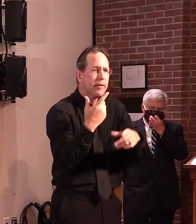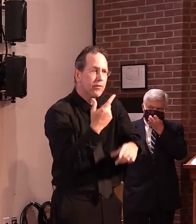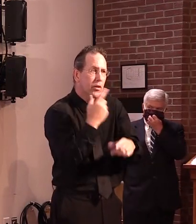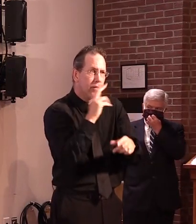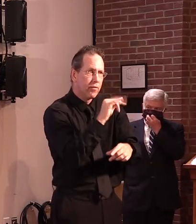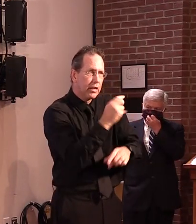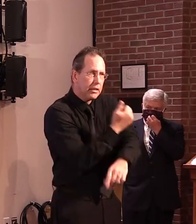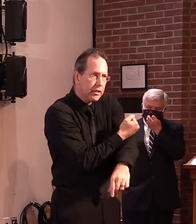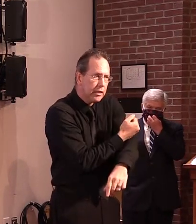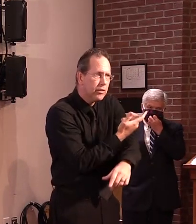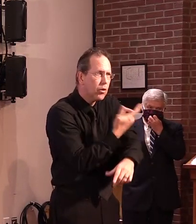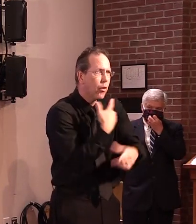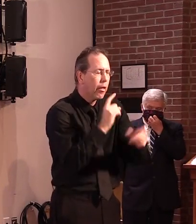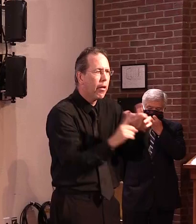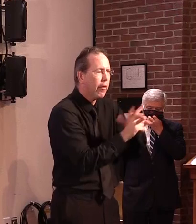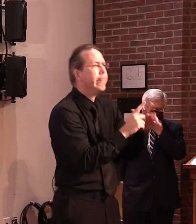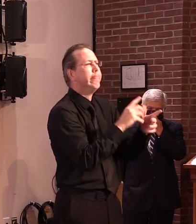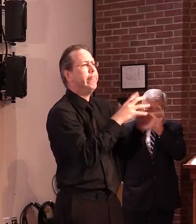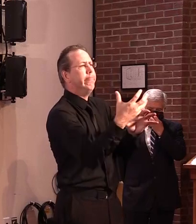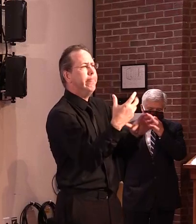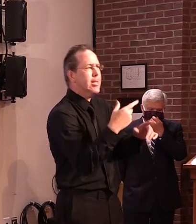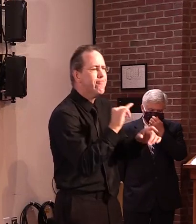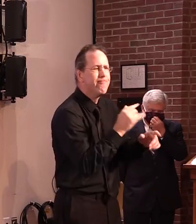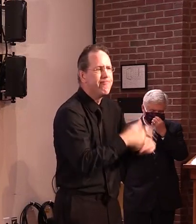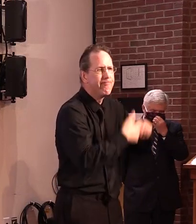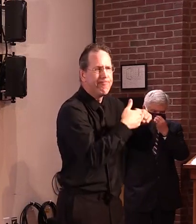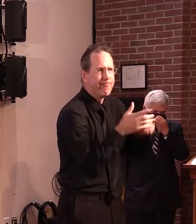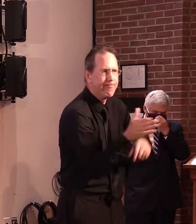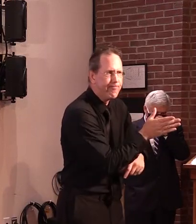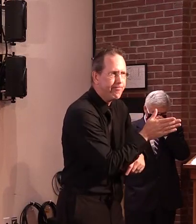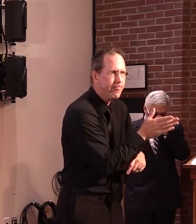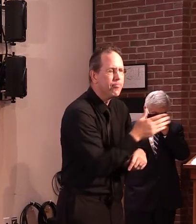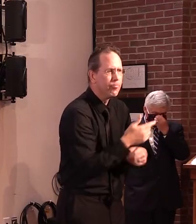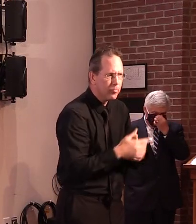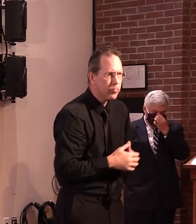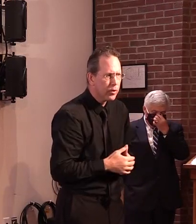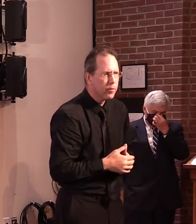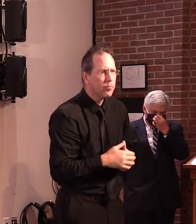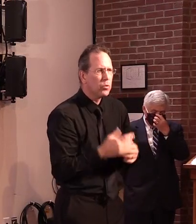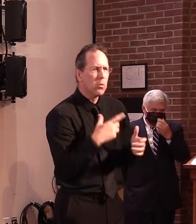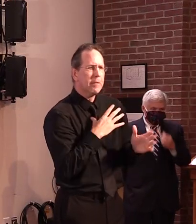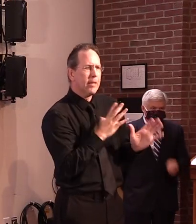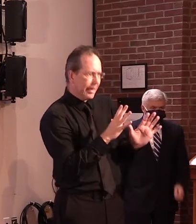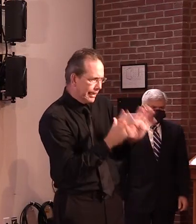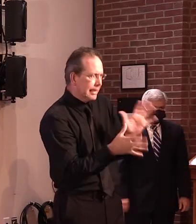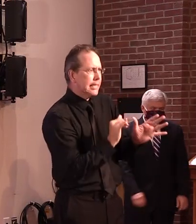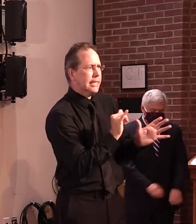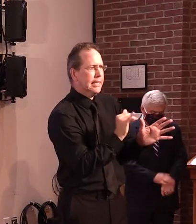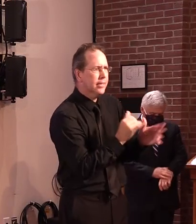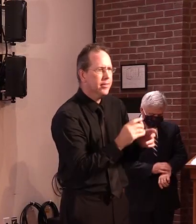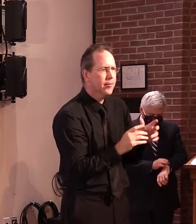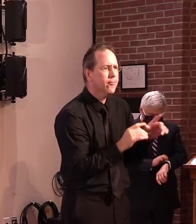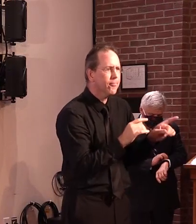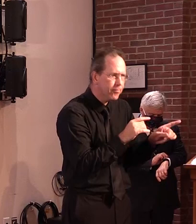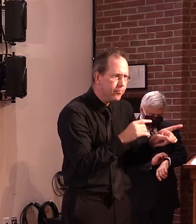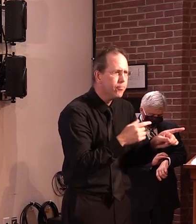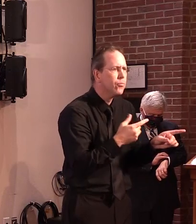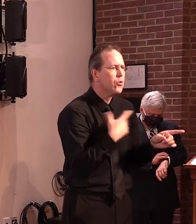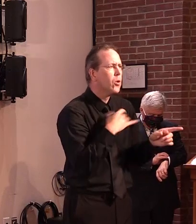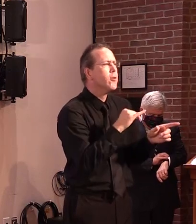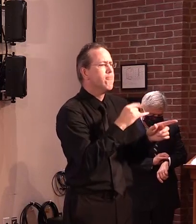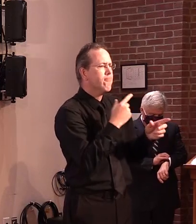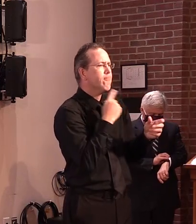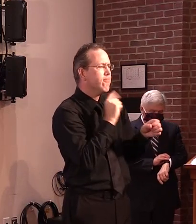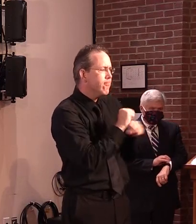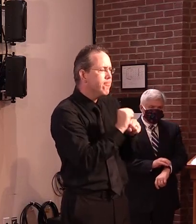that there was a serious adverse event, but encouraging to know that we were looking at it really carefully and we